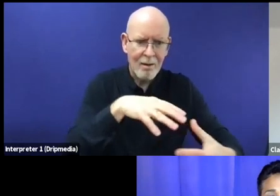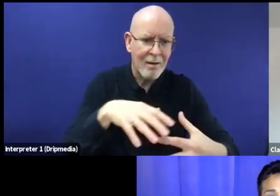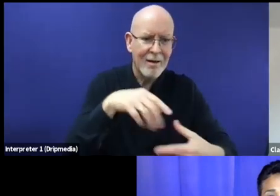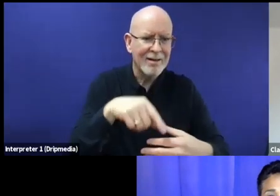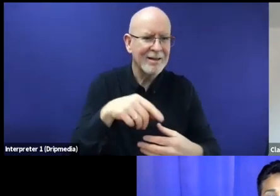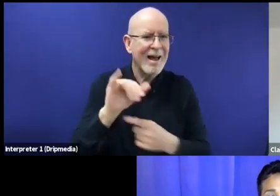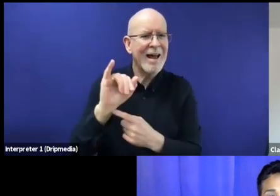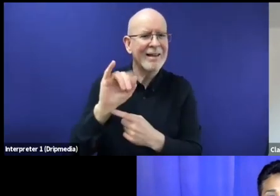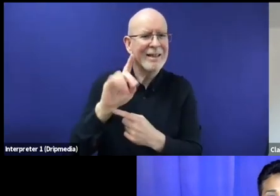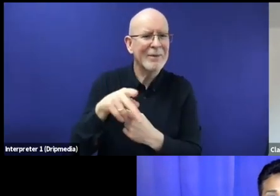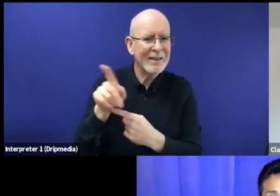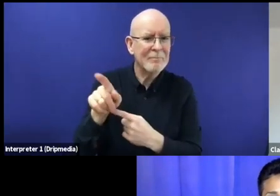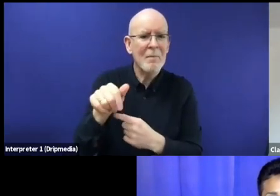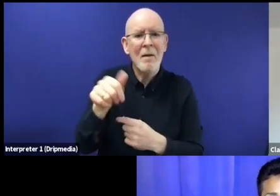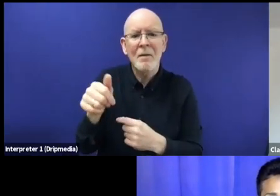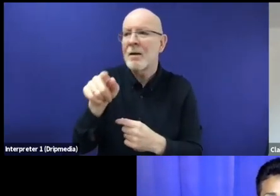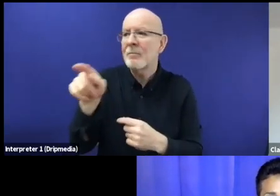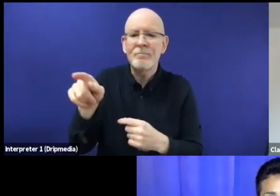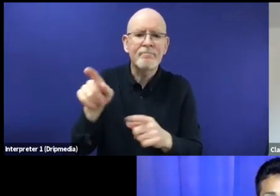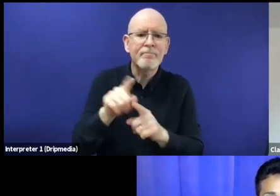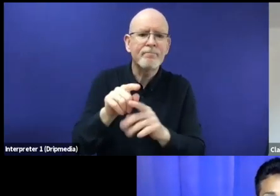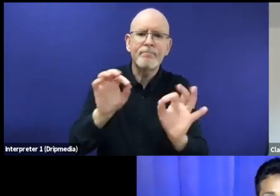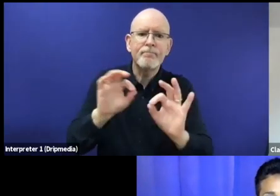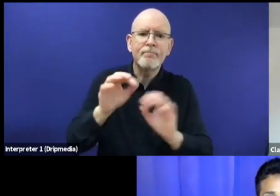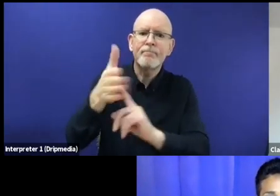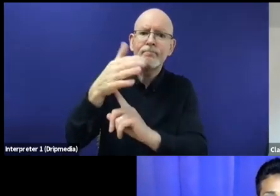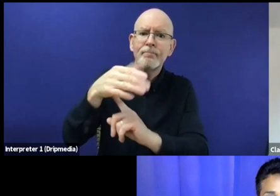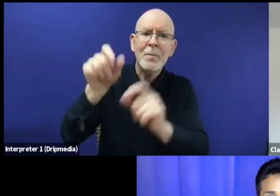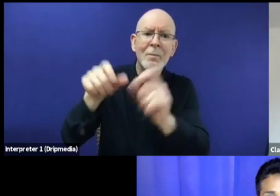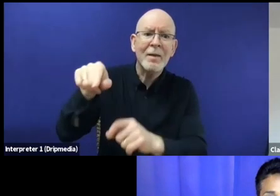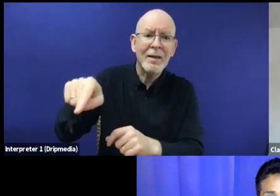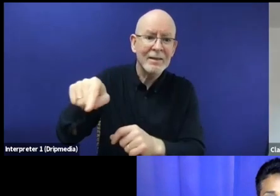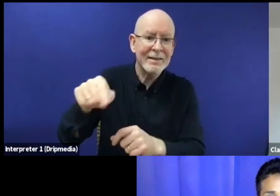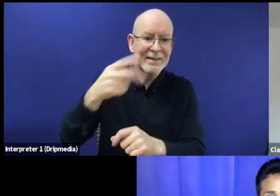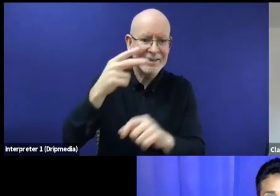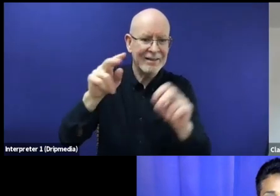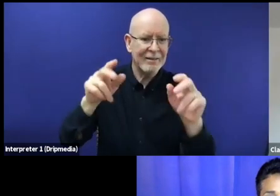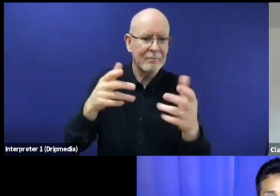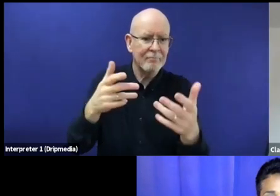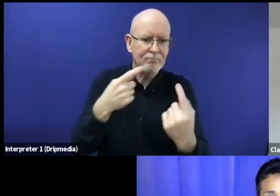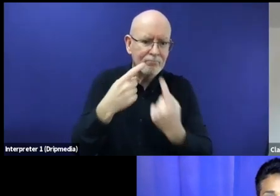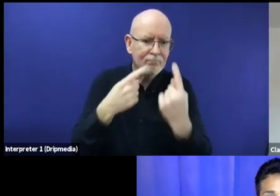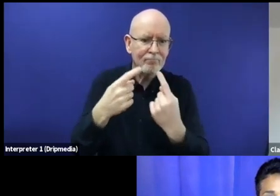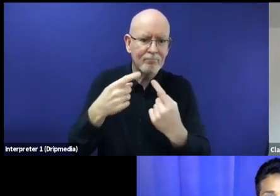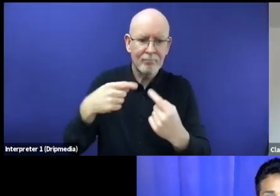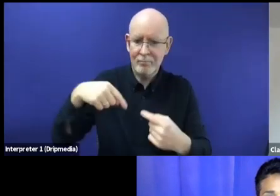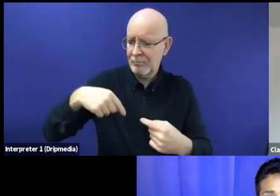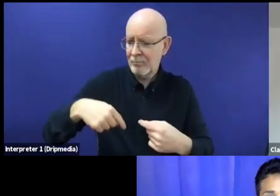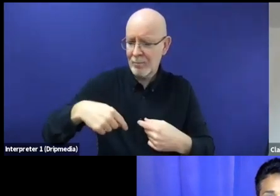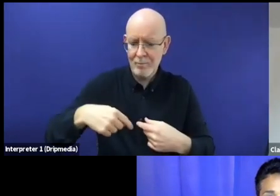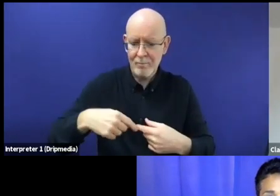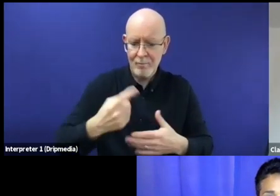have been on the ground when a population of displaced people have found themselves in their care, and they have provided emergency relief despite their